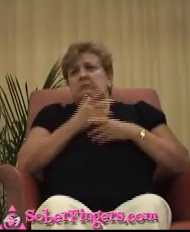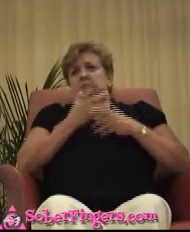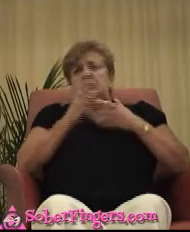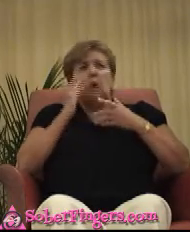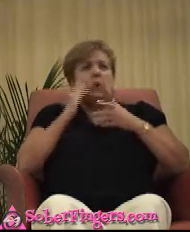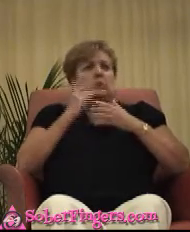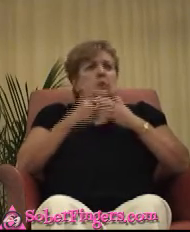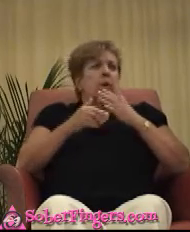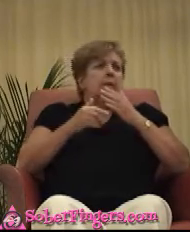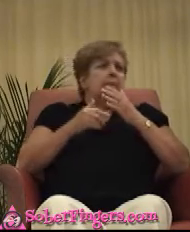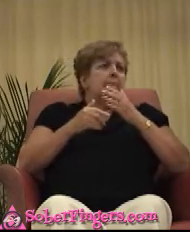always will be.